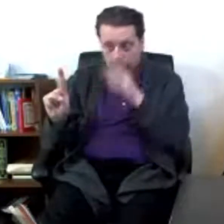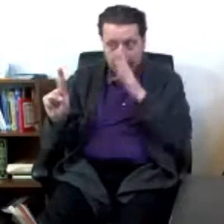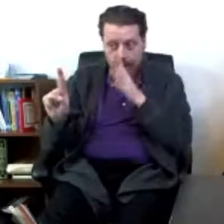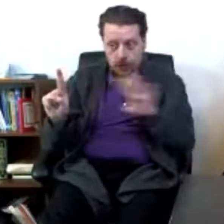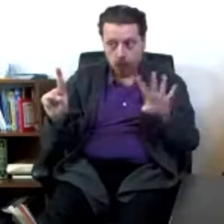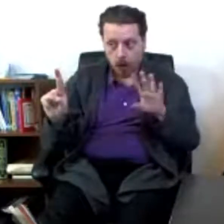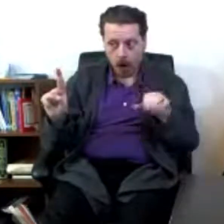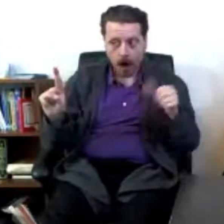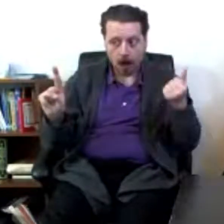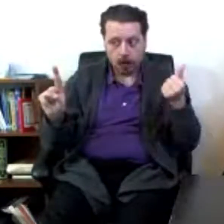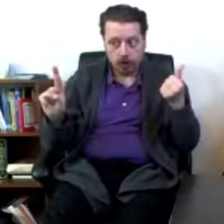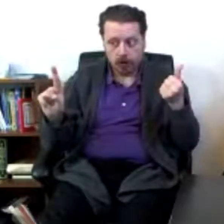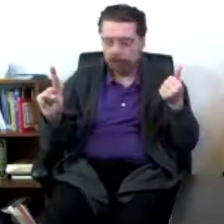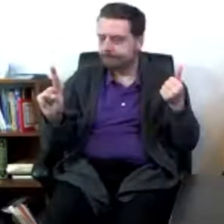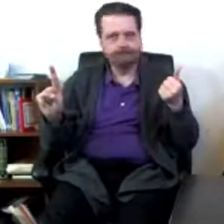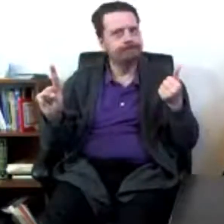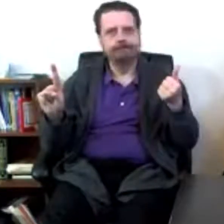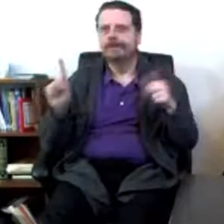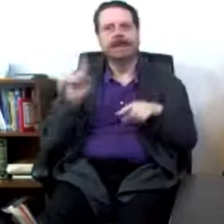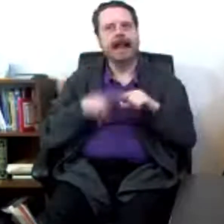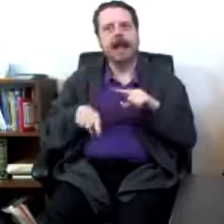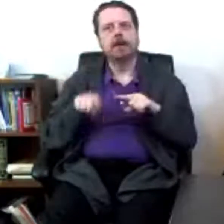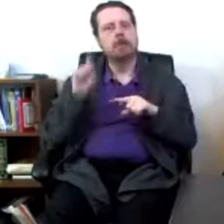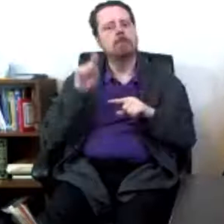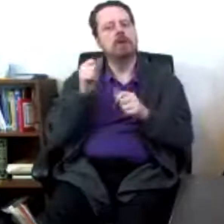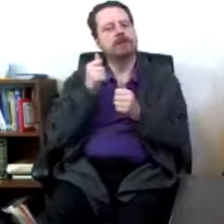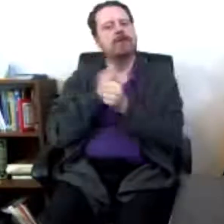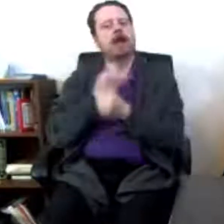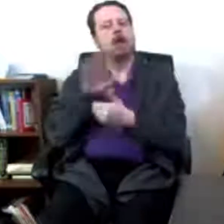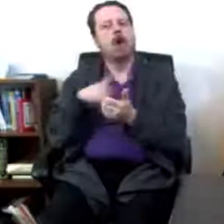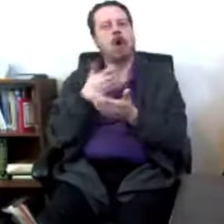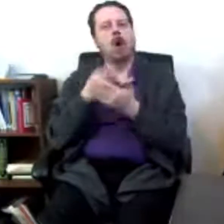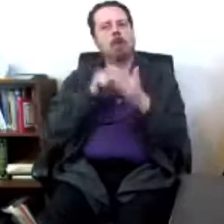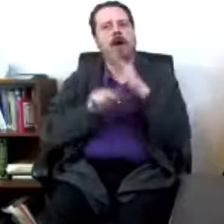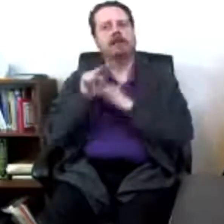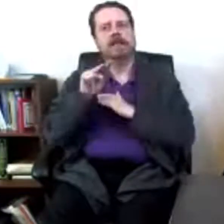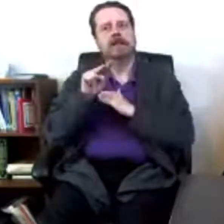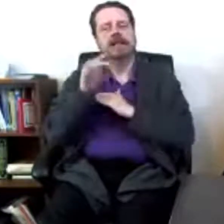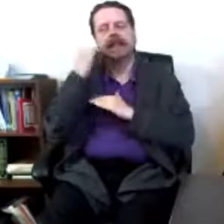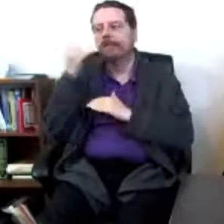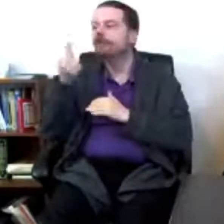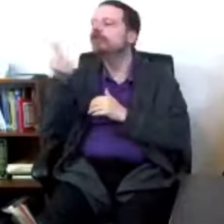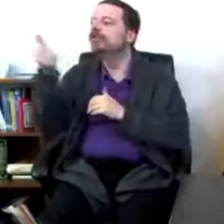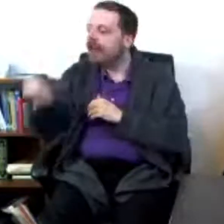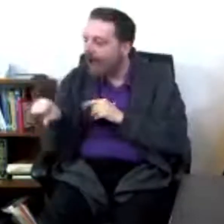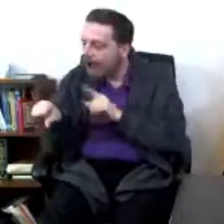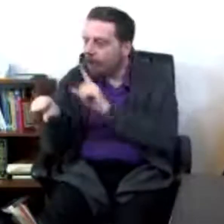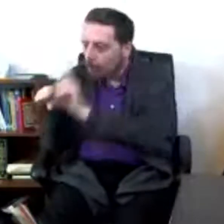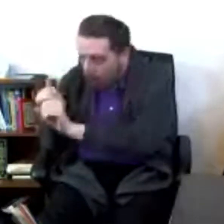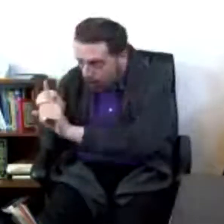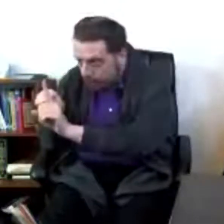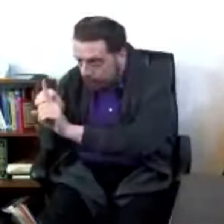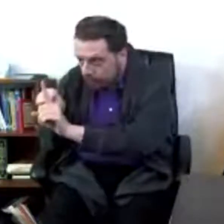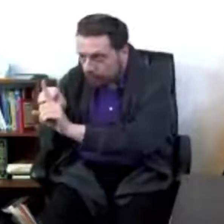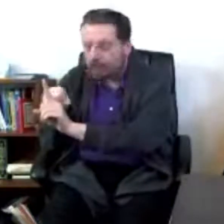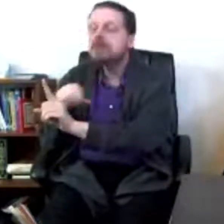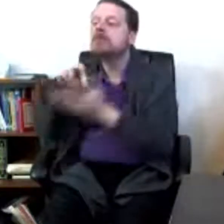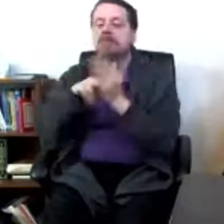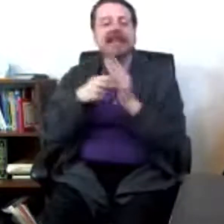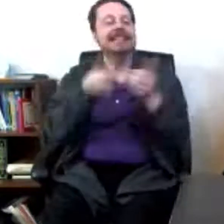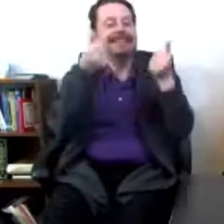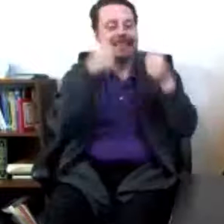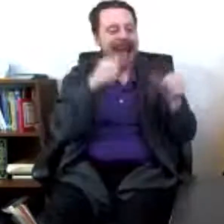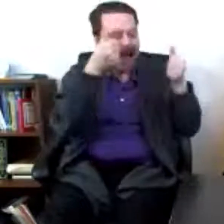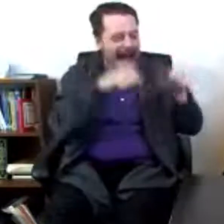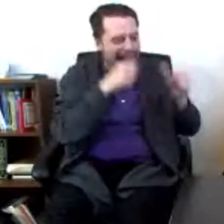follow a prophet, you have to follow all prophets. If you deny a prophet, it equals the denial